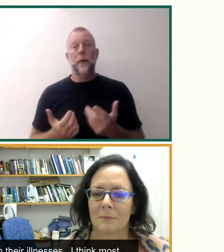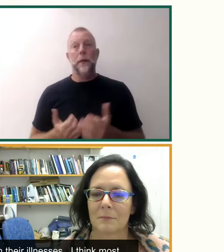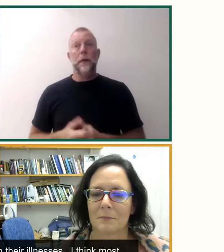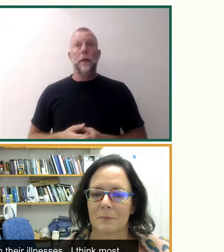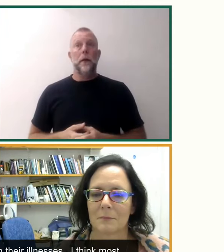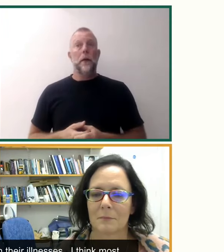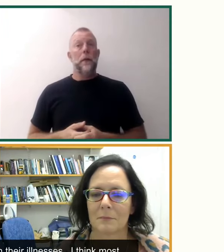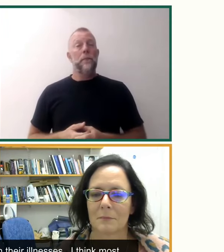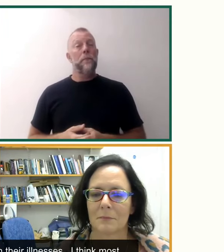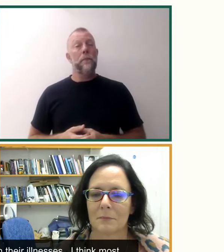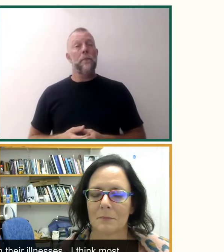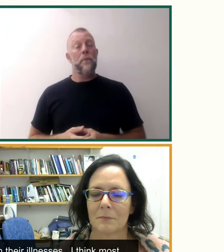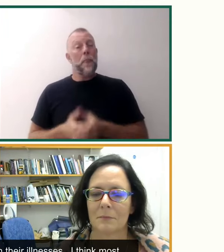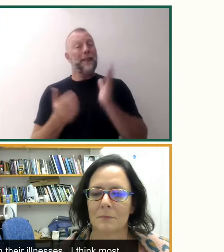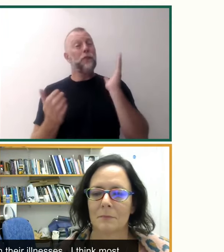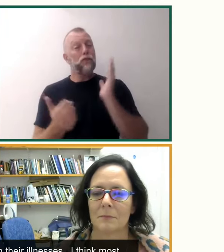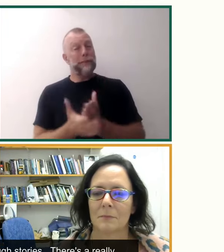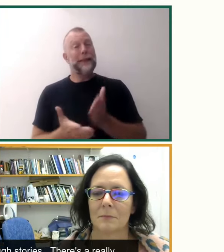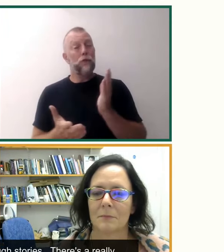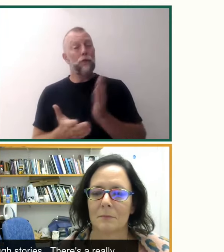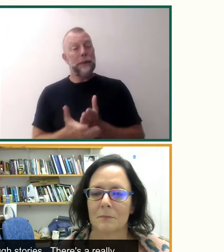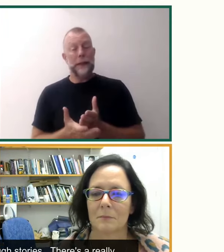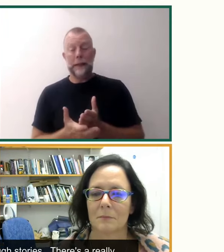there's a really striking